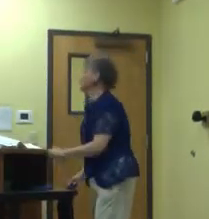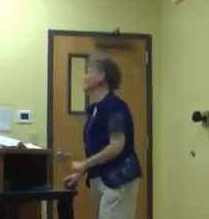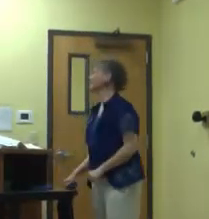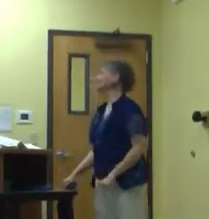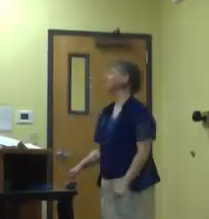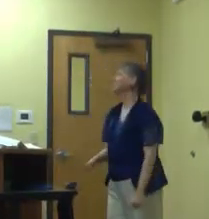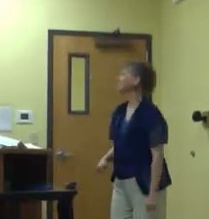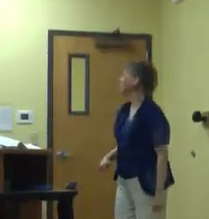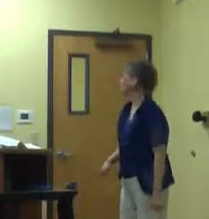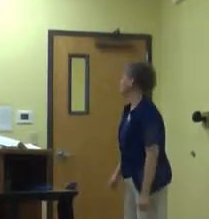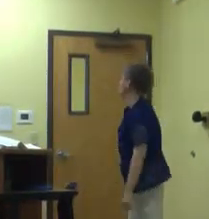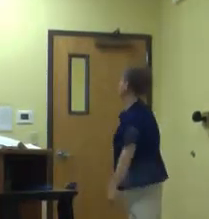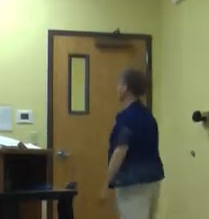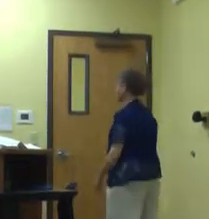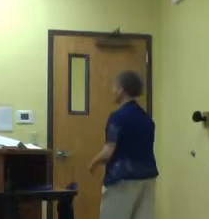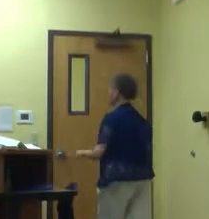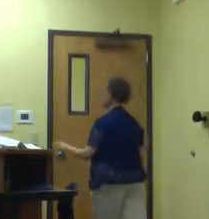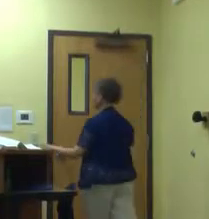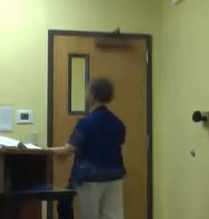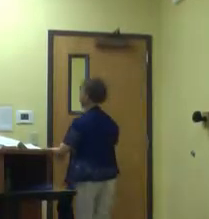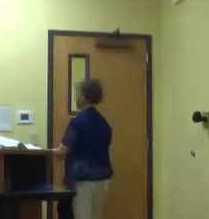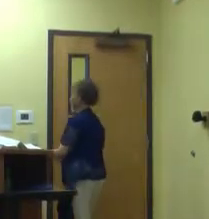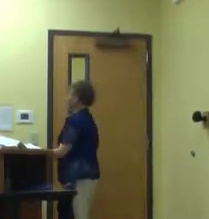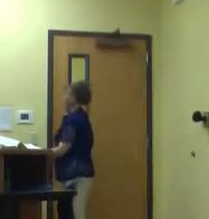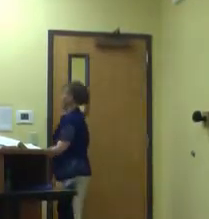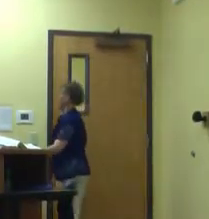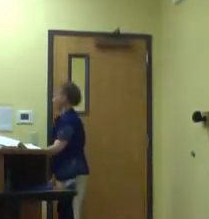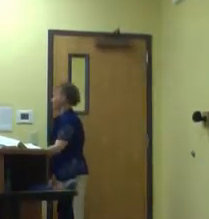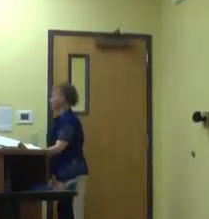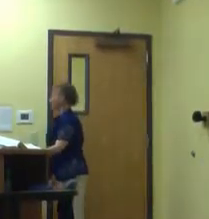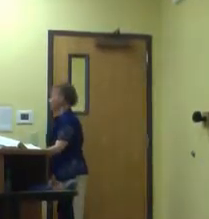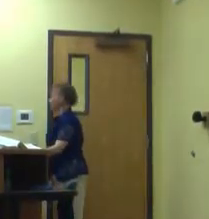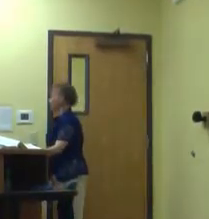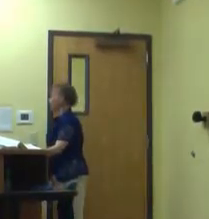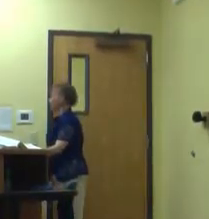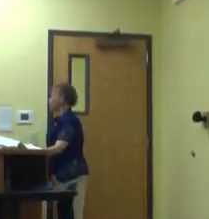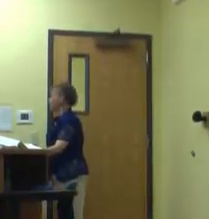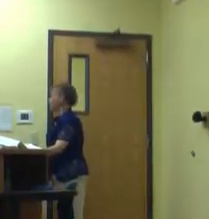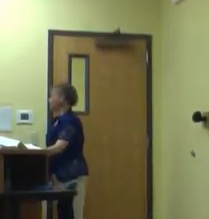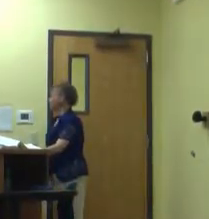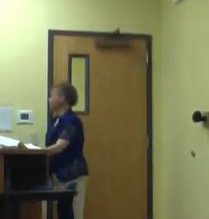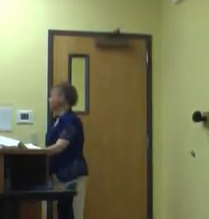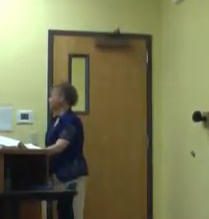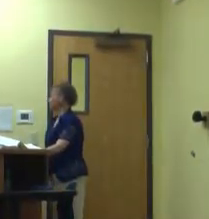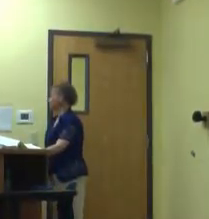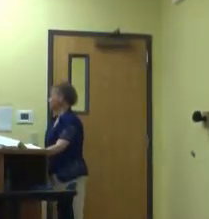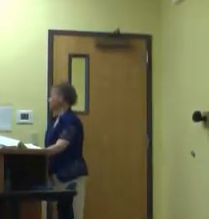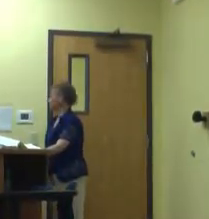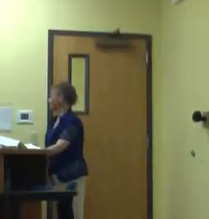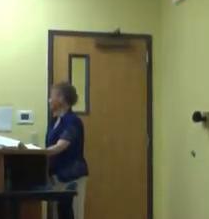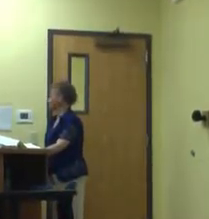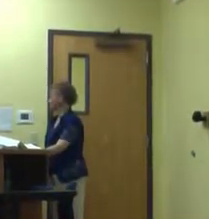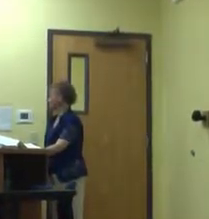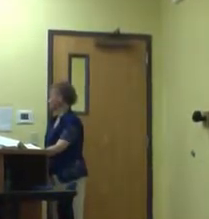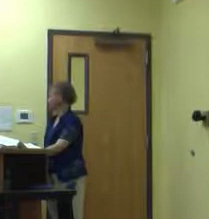Let's see, what else is there that, give you a heads up. I'll probably send you an email with these.